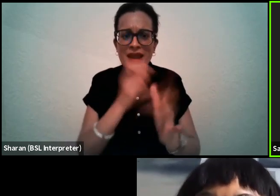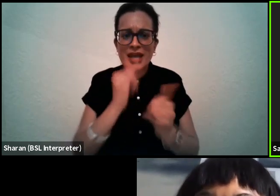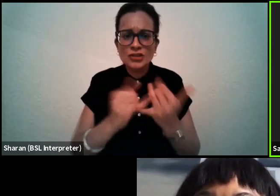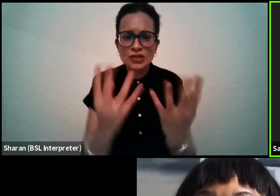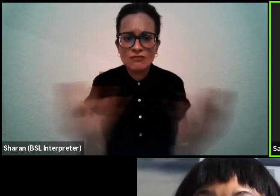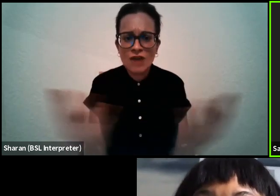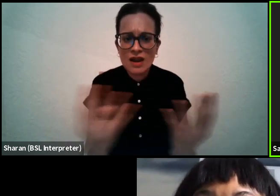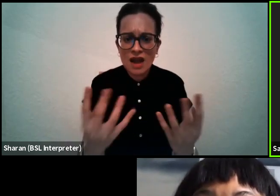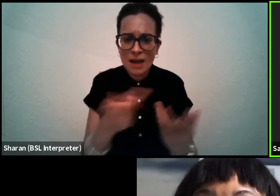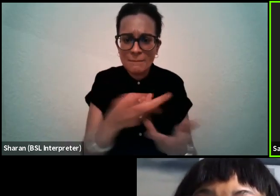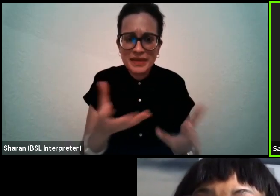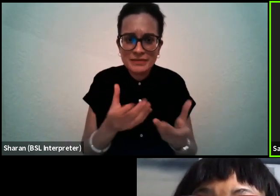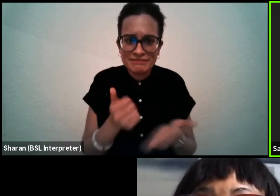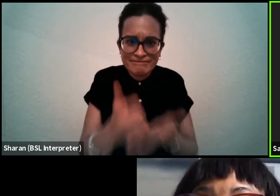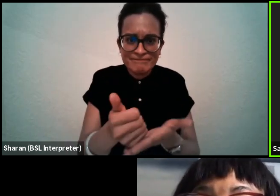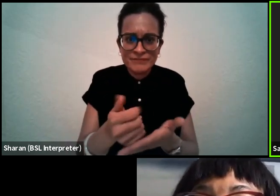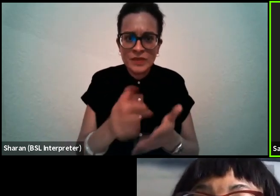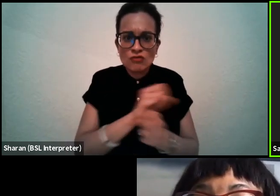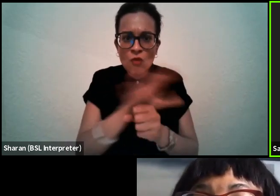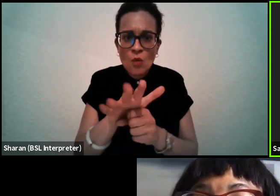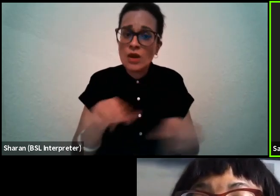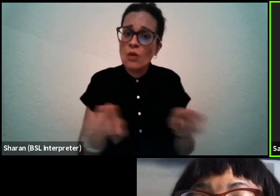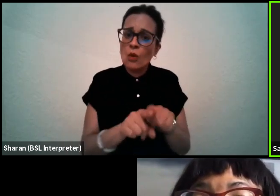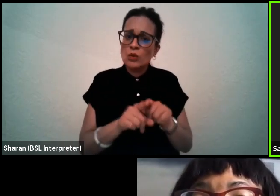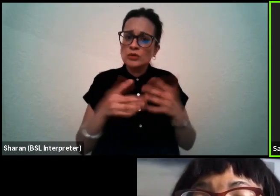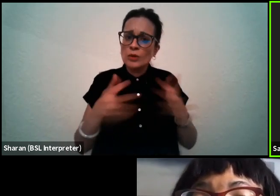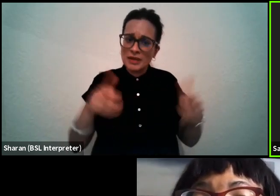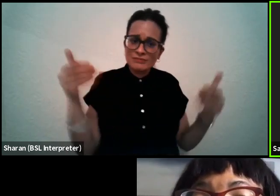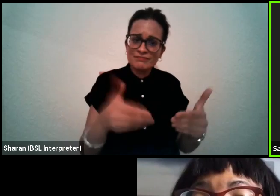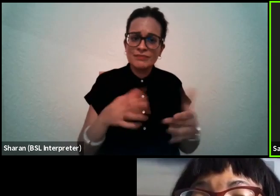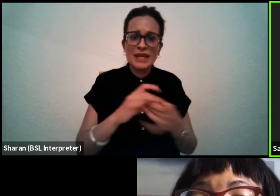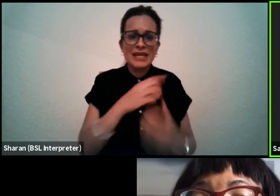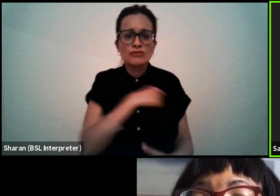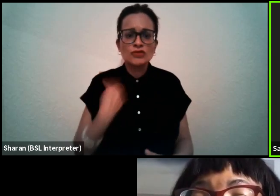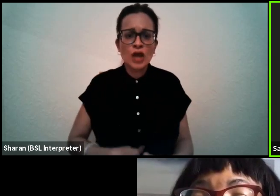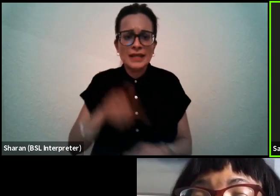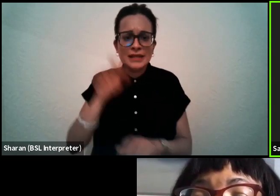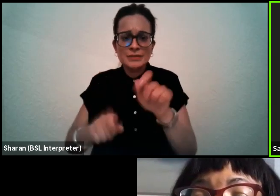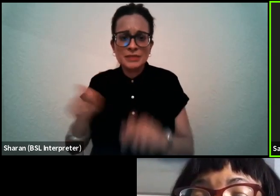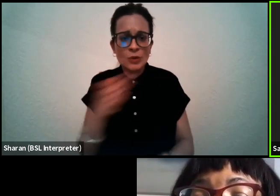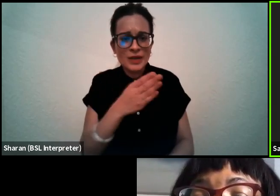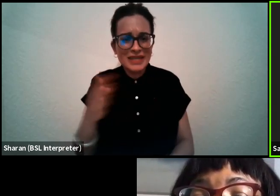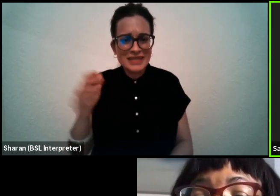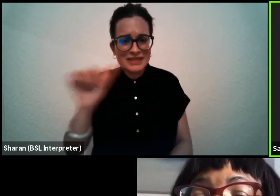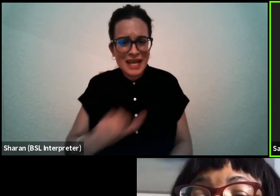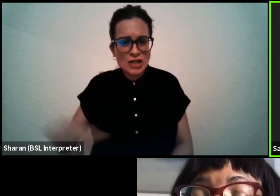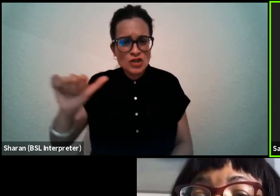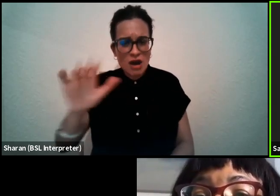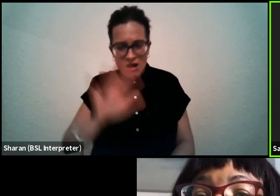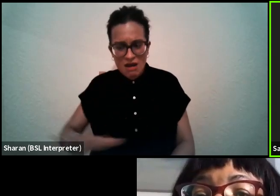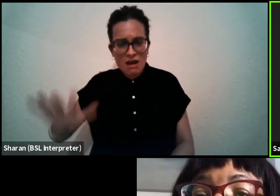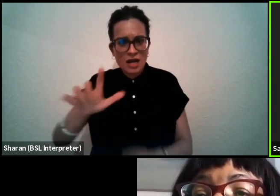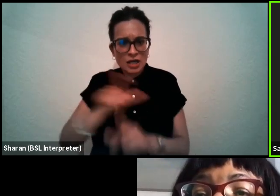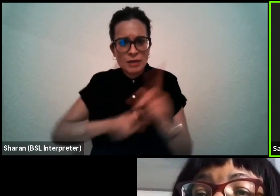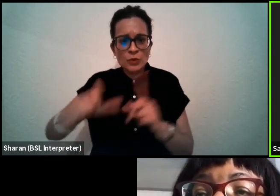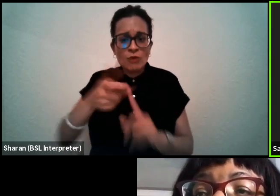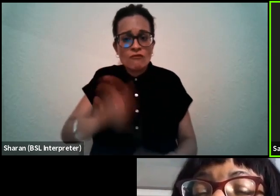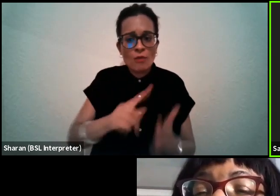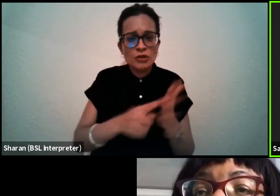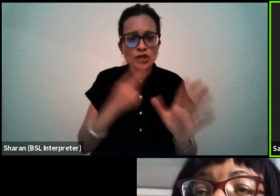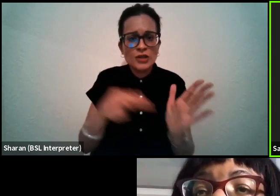drawing attention to racist attacks on Chinese and East Asian communities since January, which